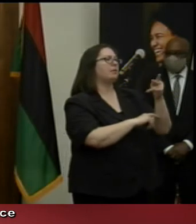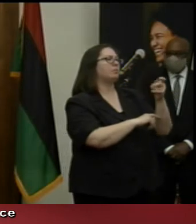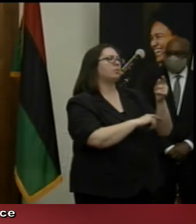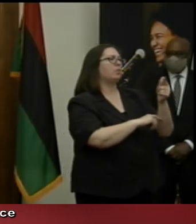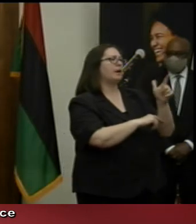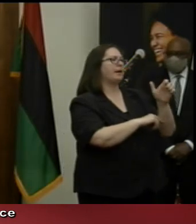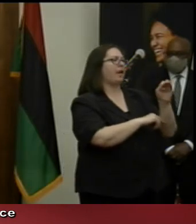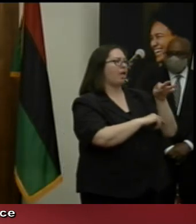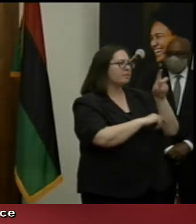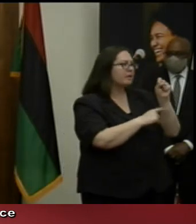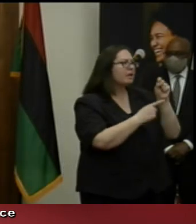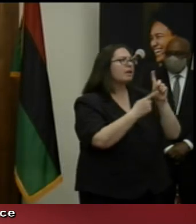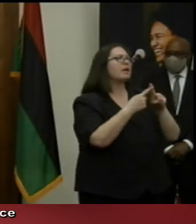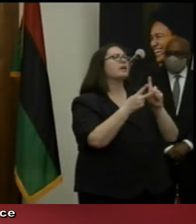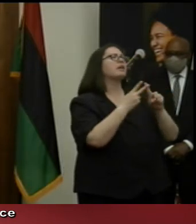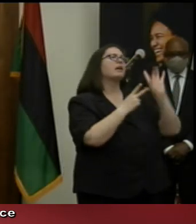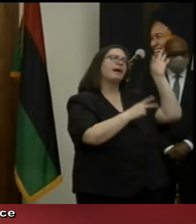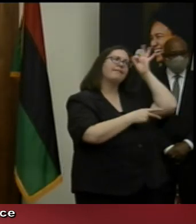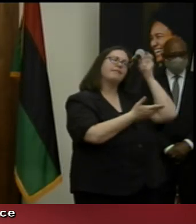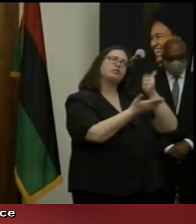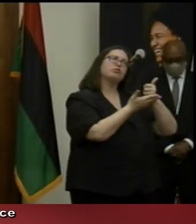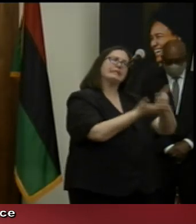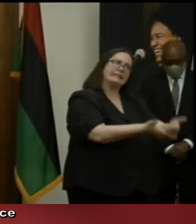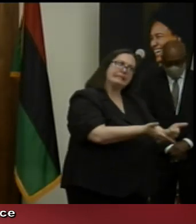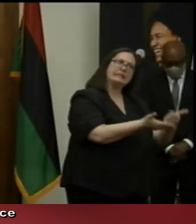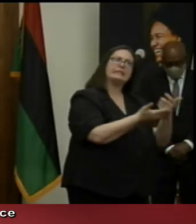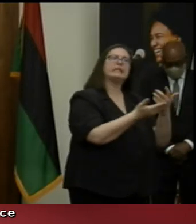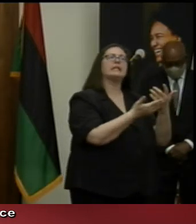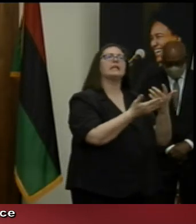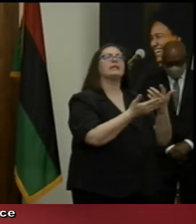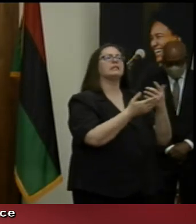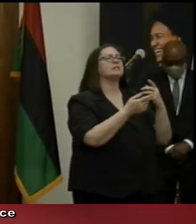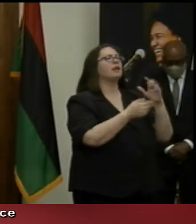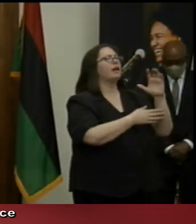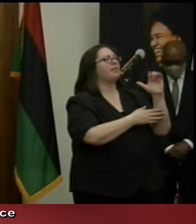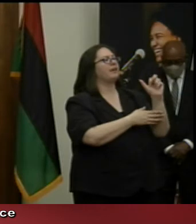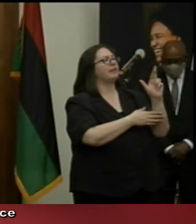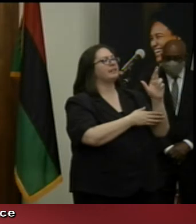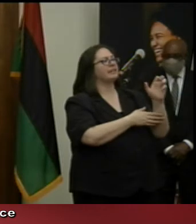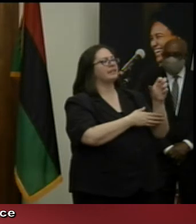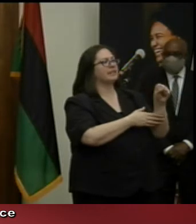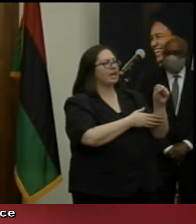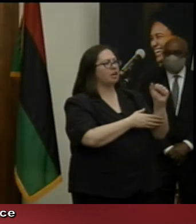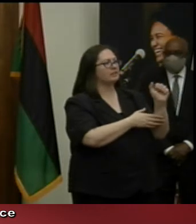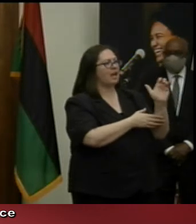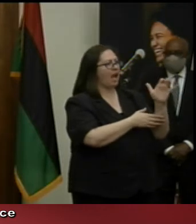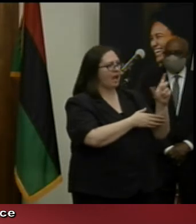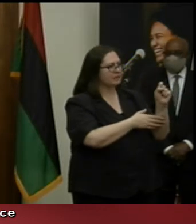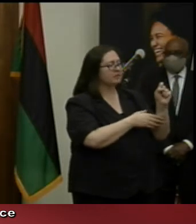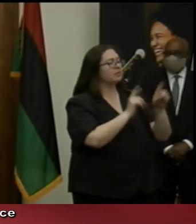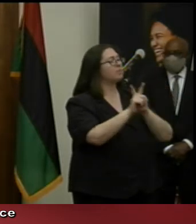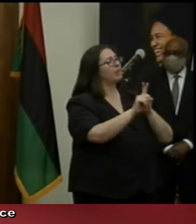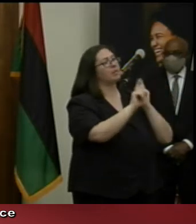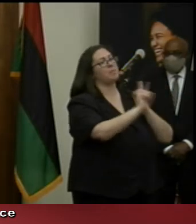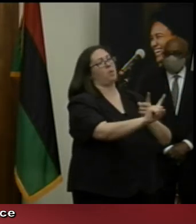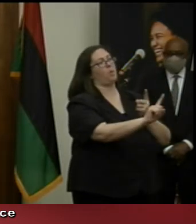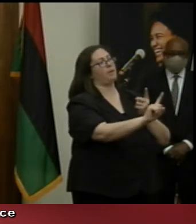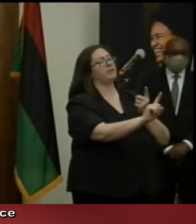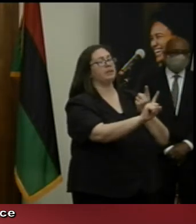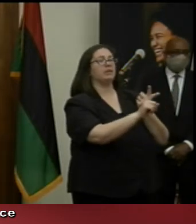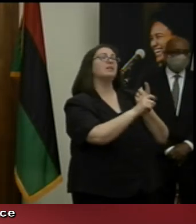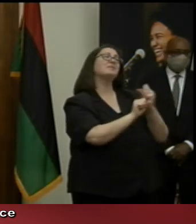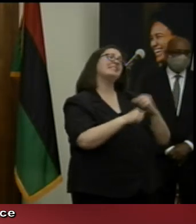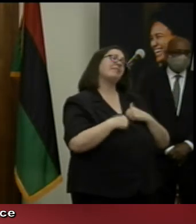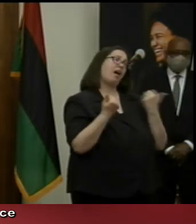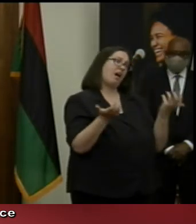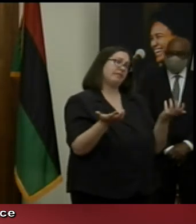She can apply for unemployment and also federal assistance through the CARES Act. But again, the intent of the order is to save lives.